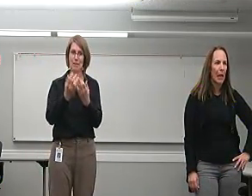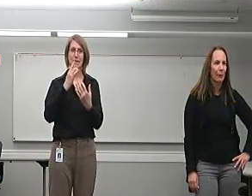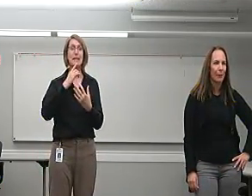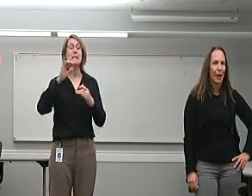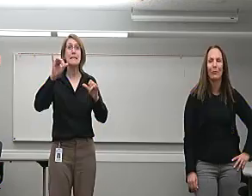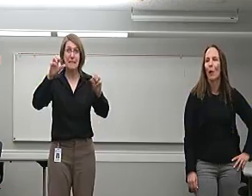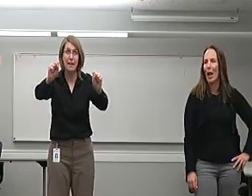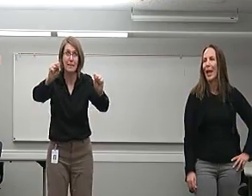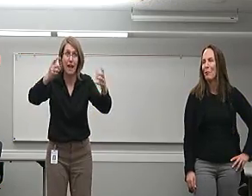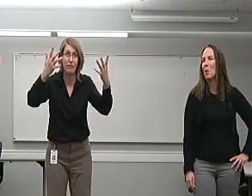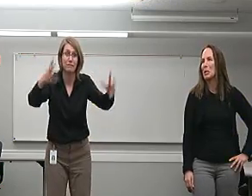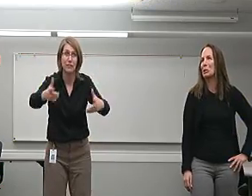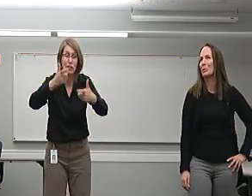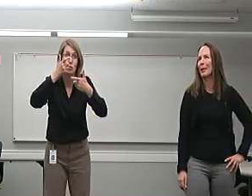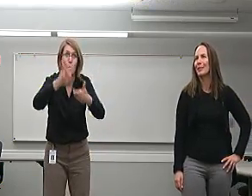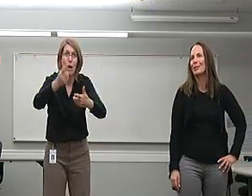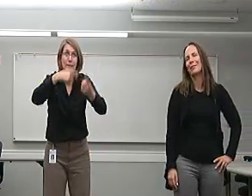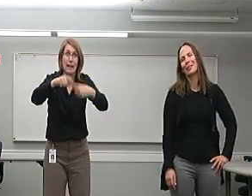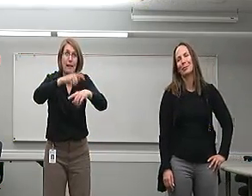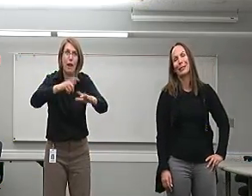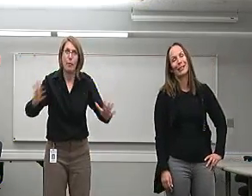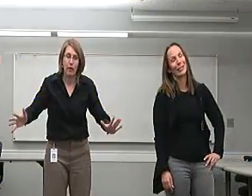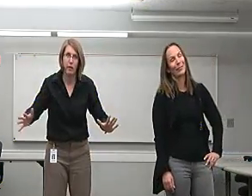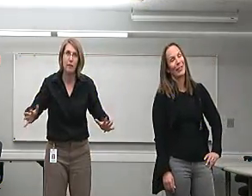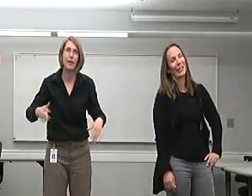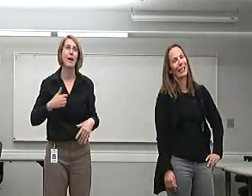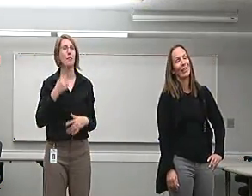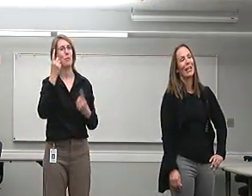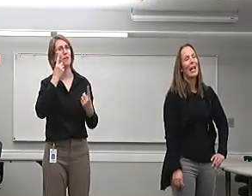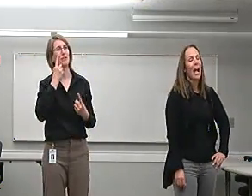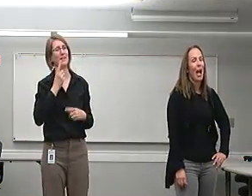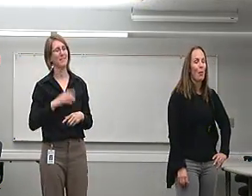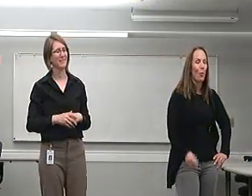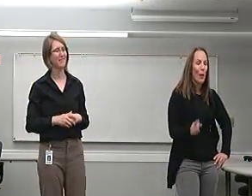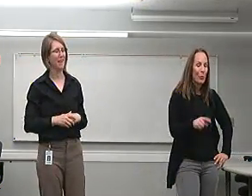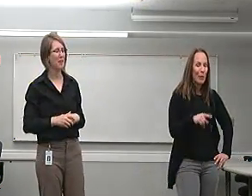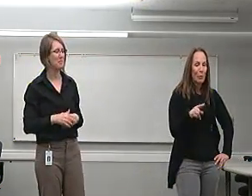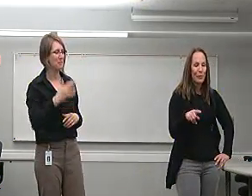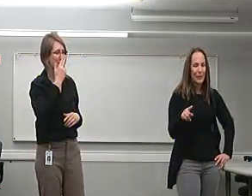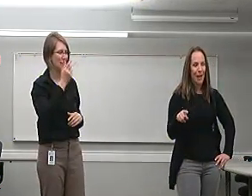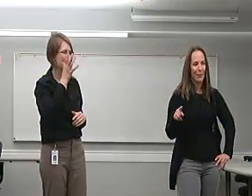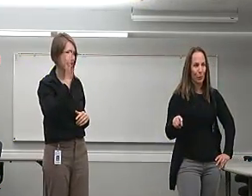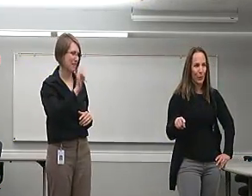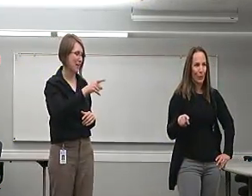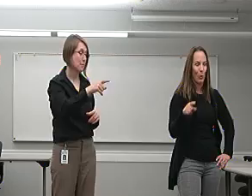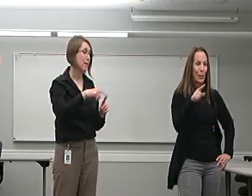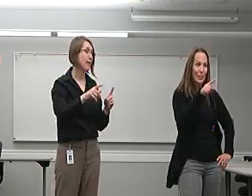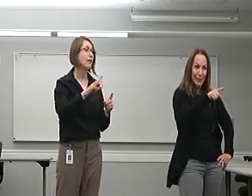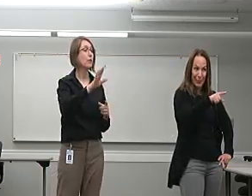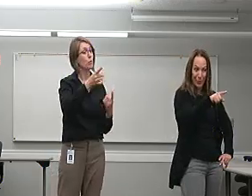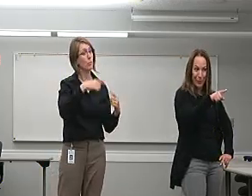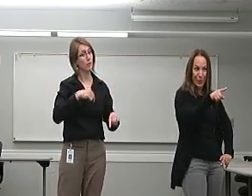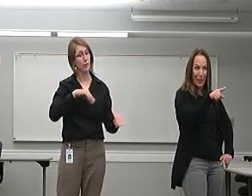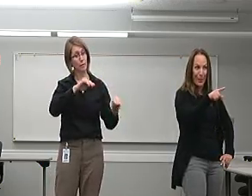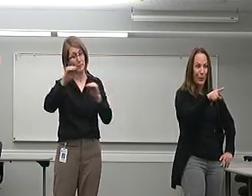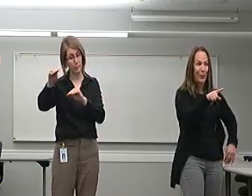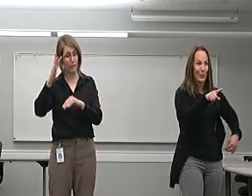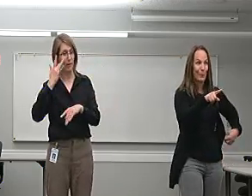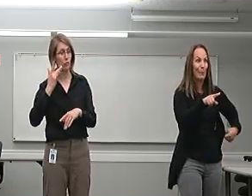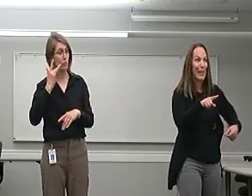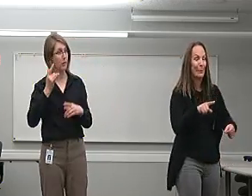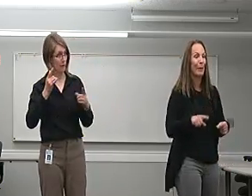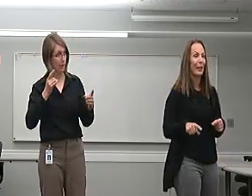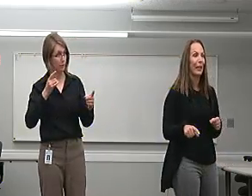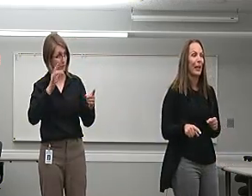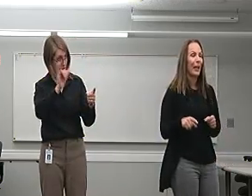have wondered, but it's really funny to hear it. When we moved to California, what we did, when you talk about your best buddy,